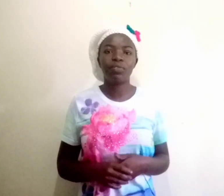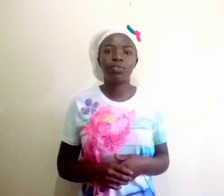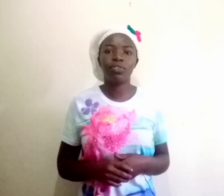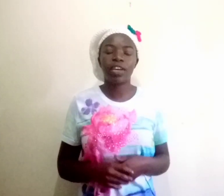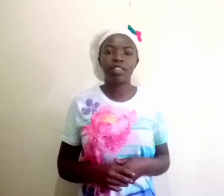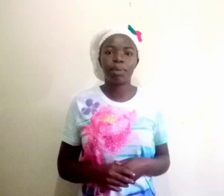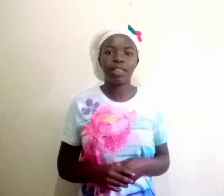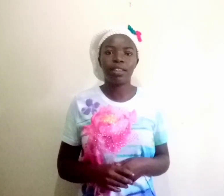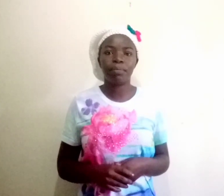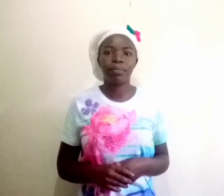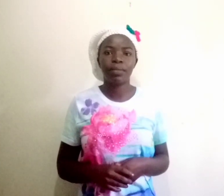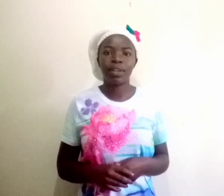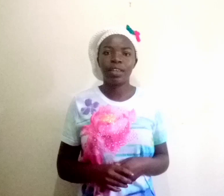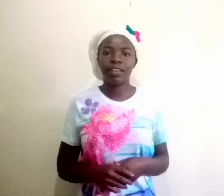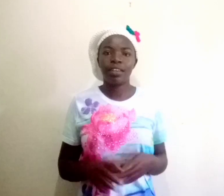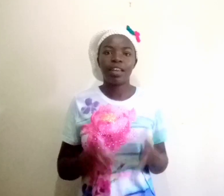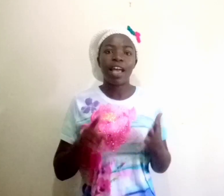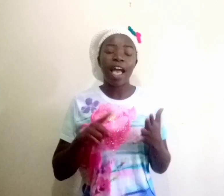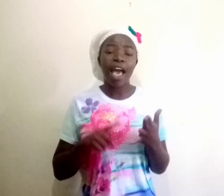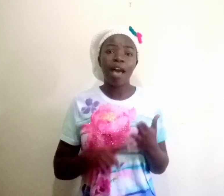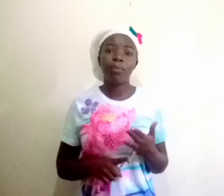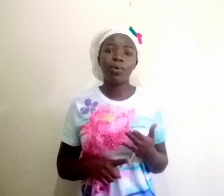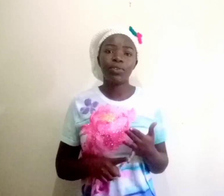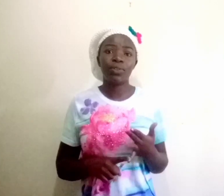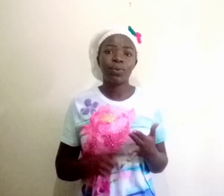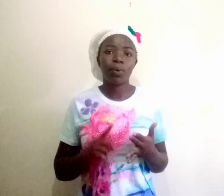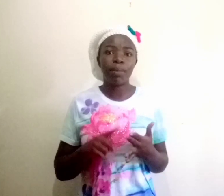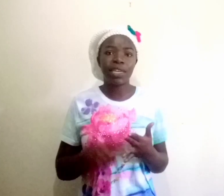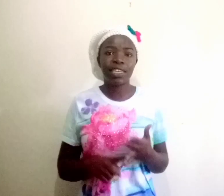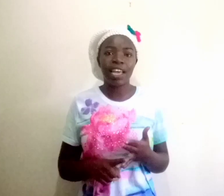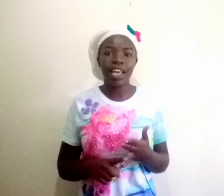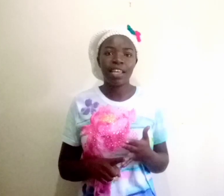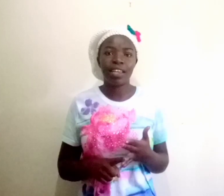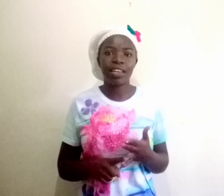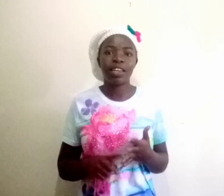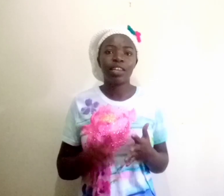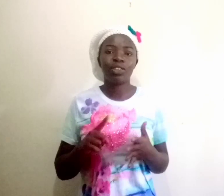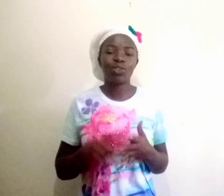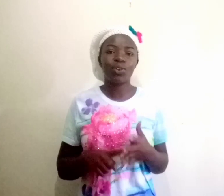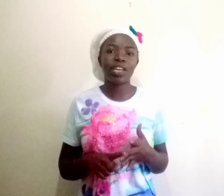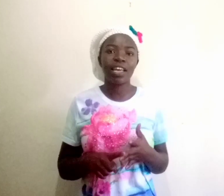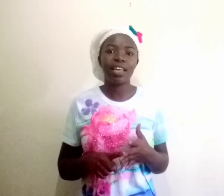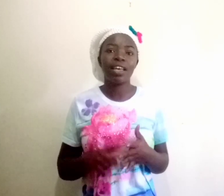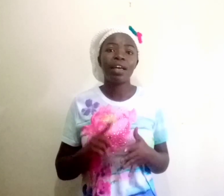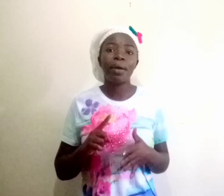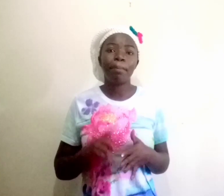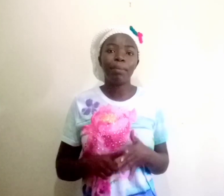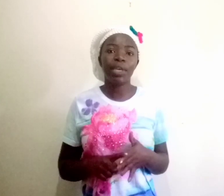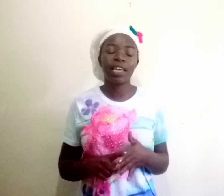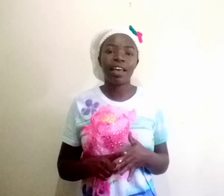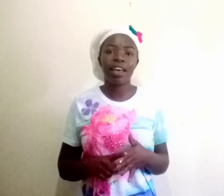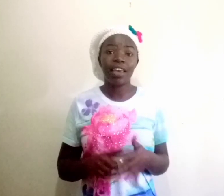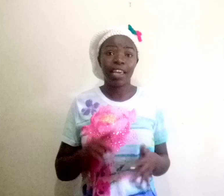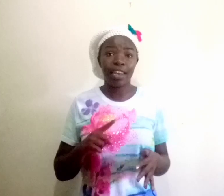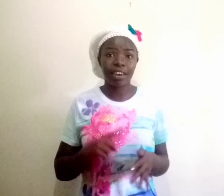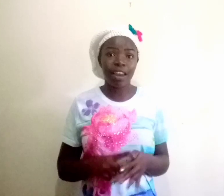to finger spell them. Amos, Obadiah, Jonah, Micah, and